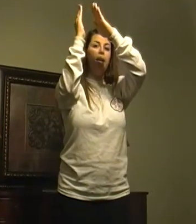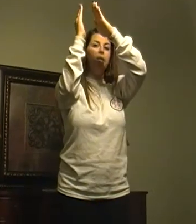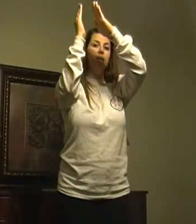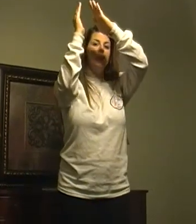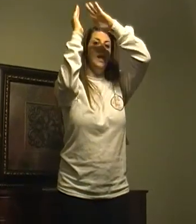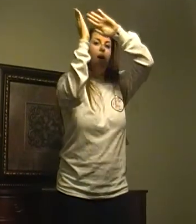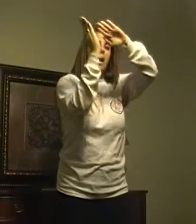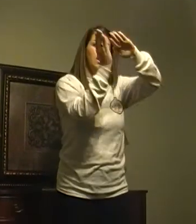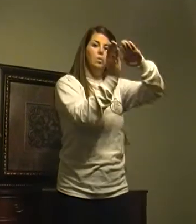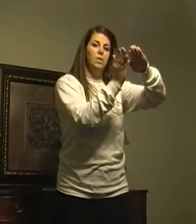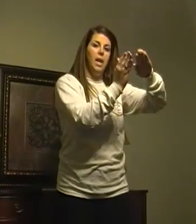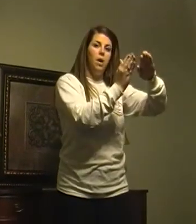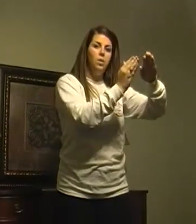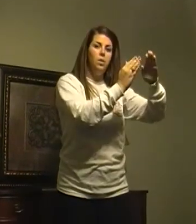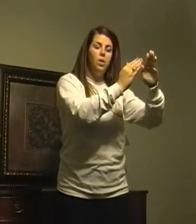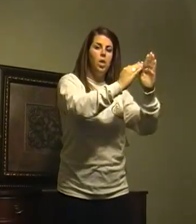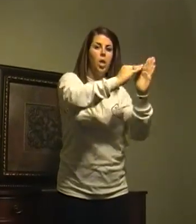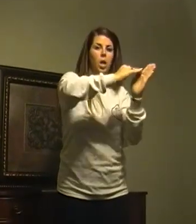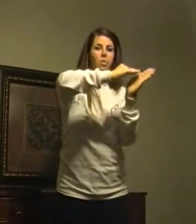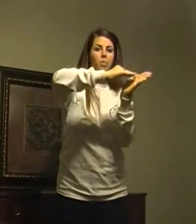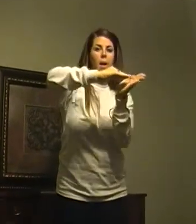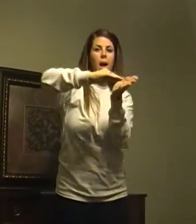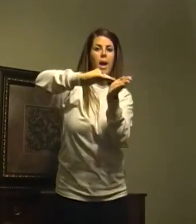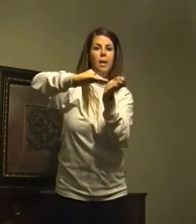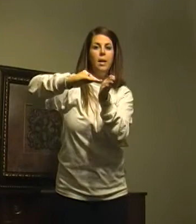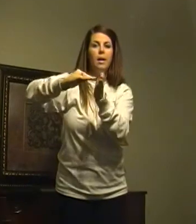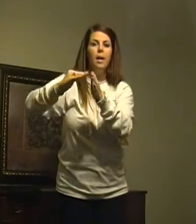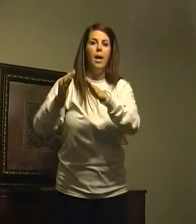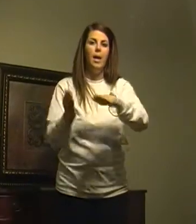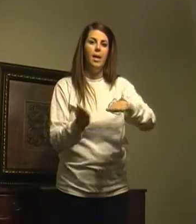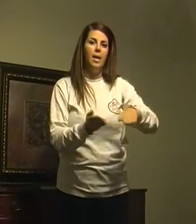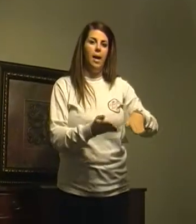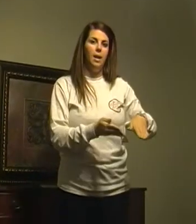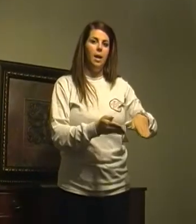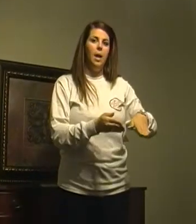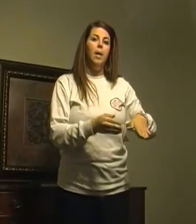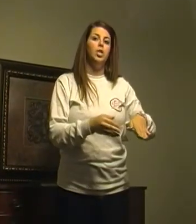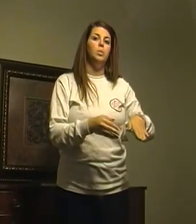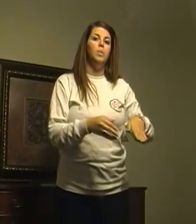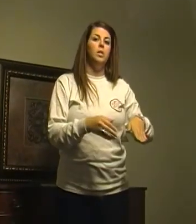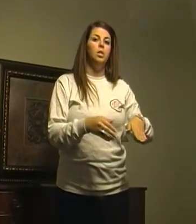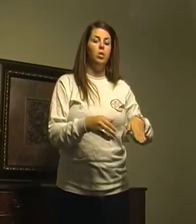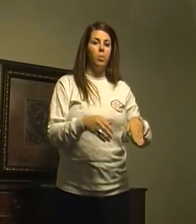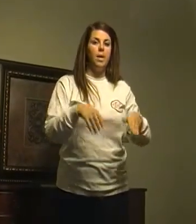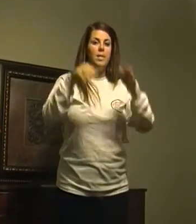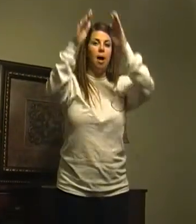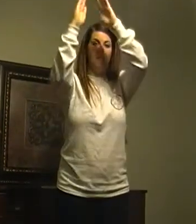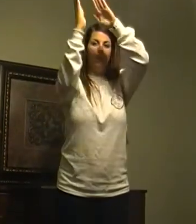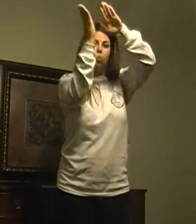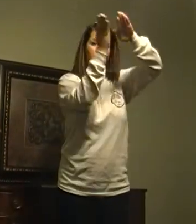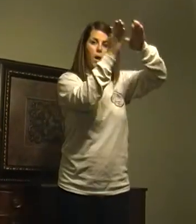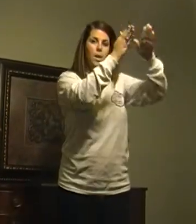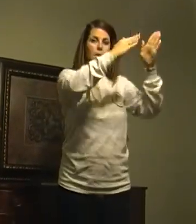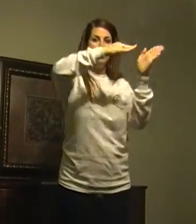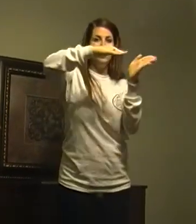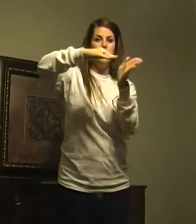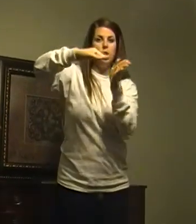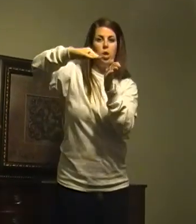right, angle down, curve back, and again. It should be 3 times. 1,